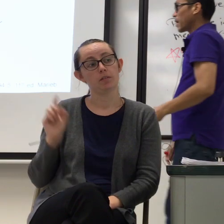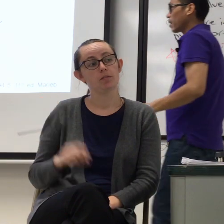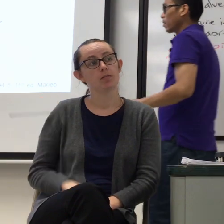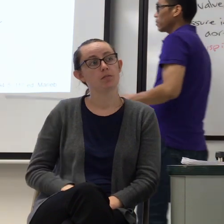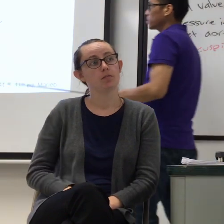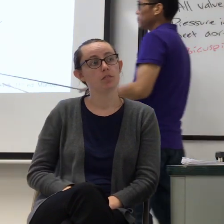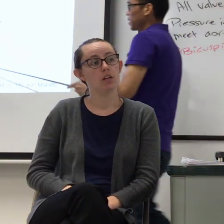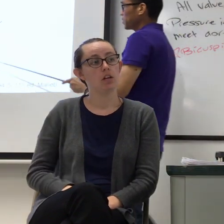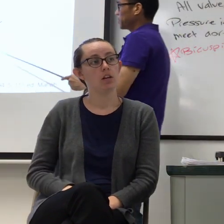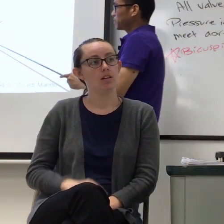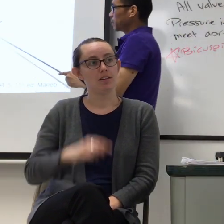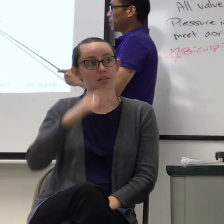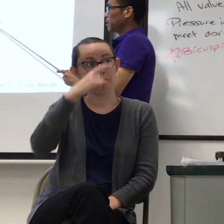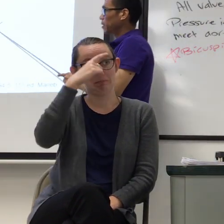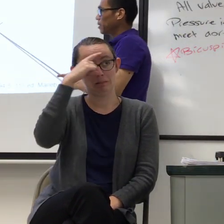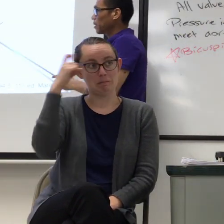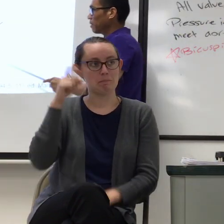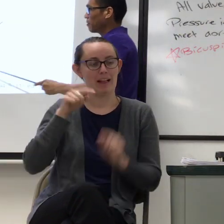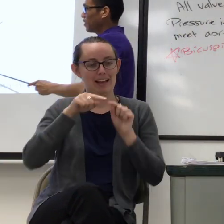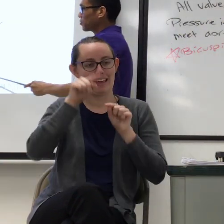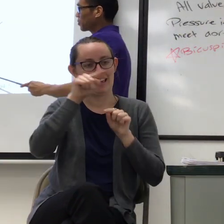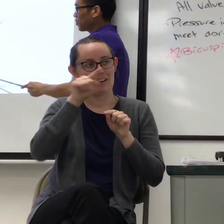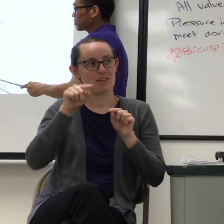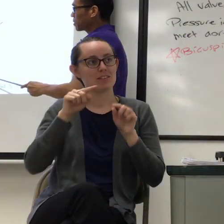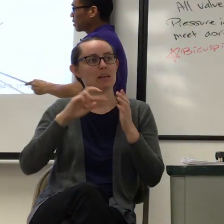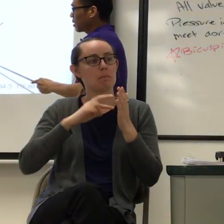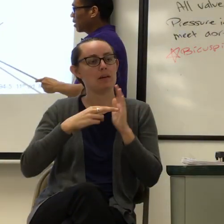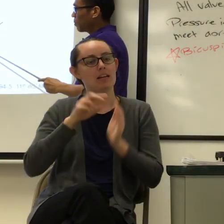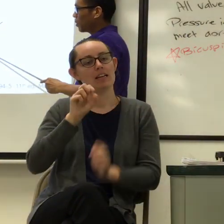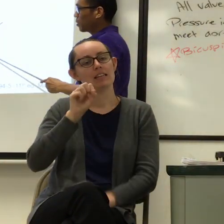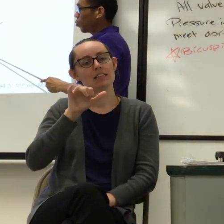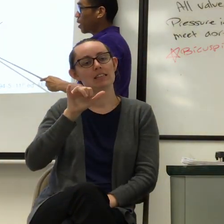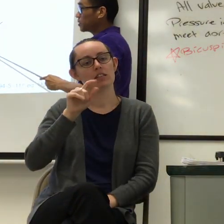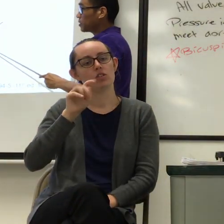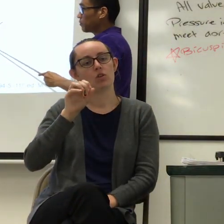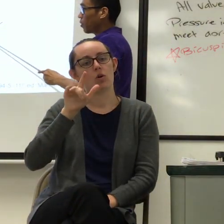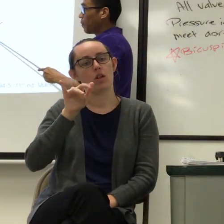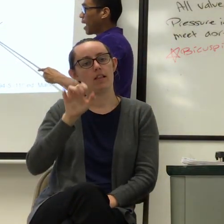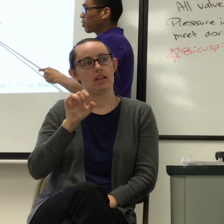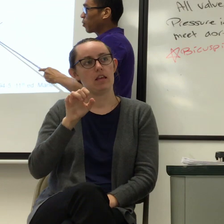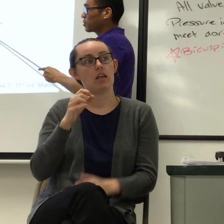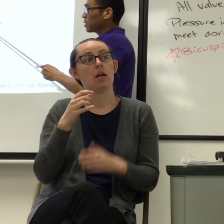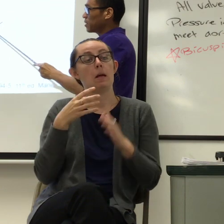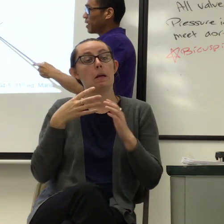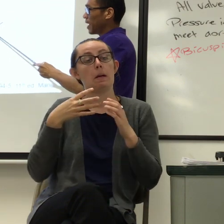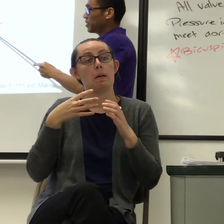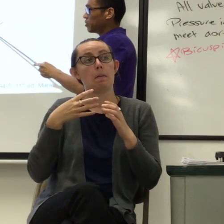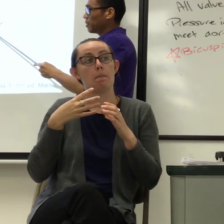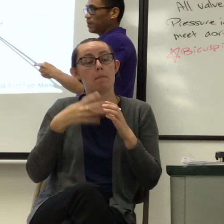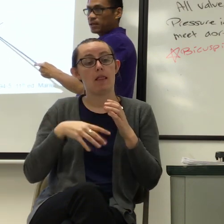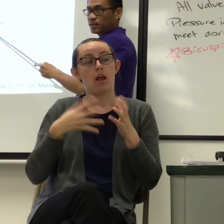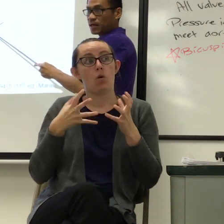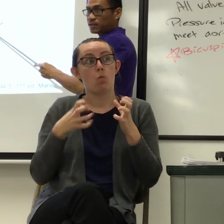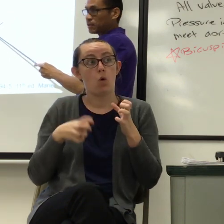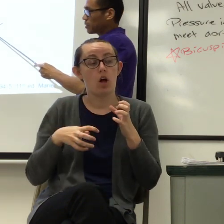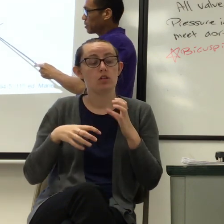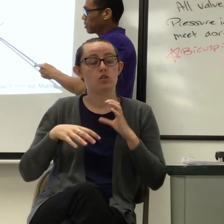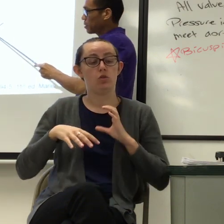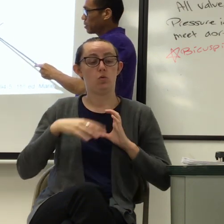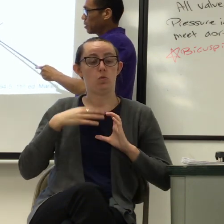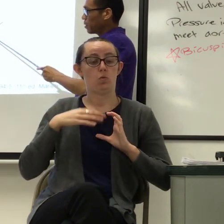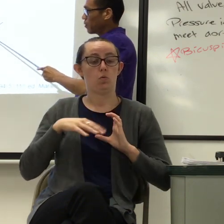The black arrows mean systole of the ventricles. Blood wants to flow backwards into the atria, but it